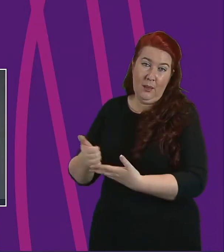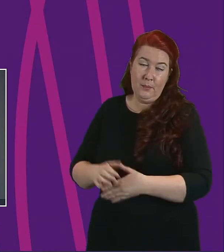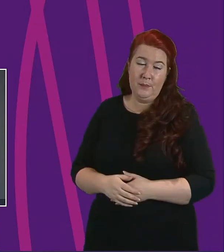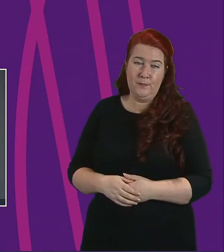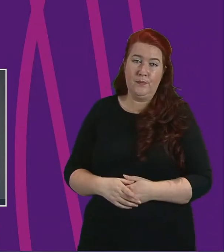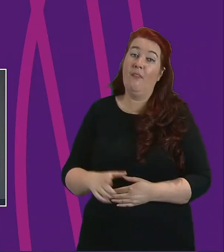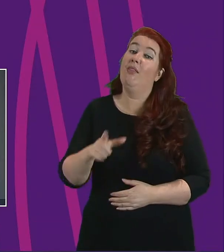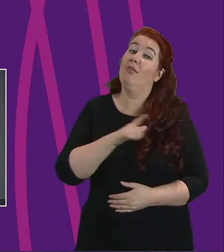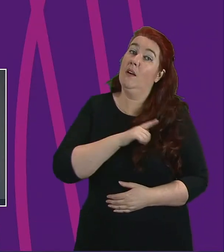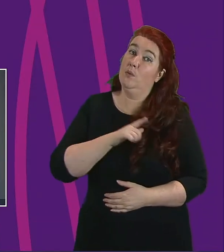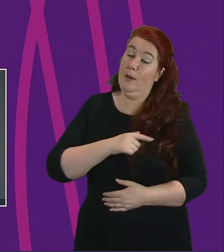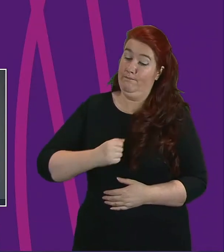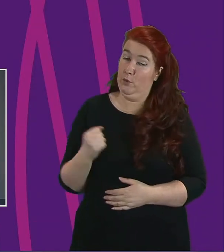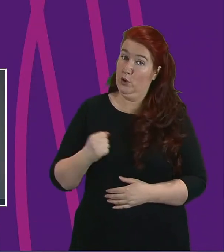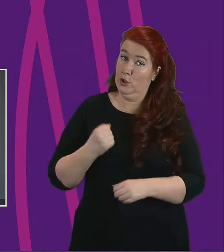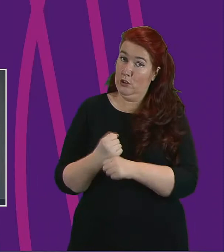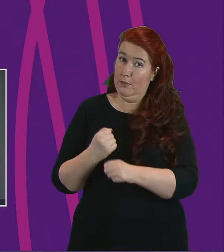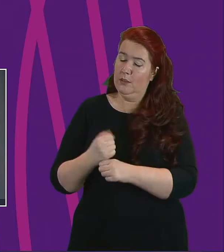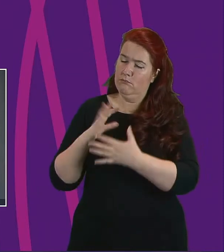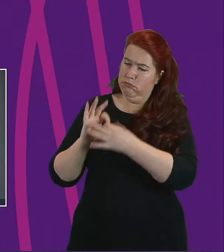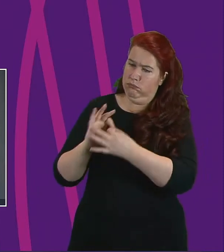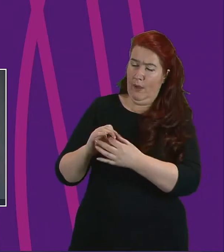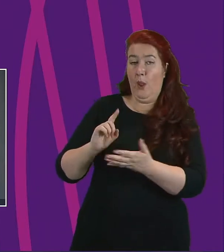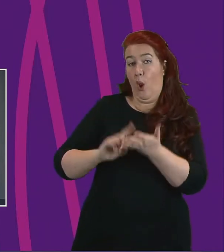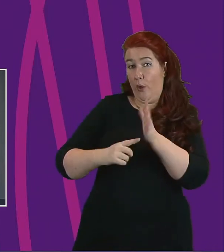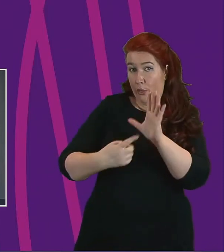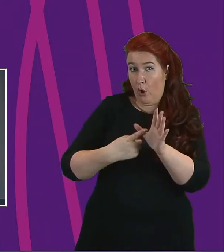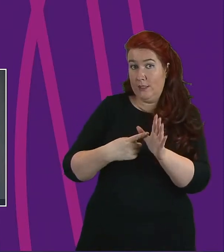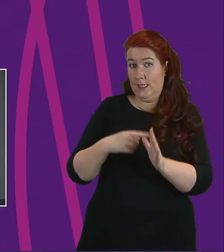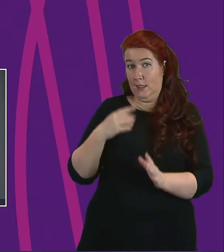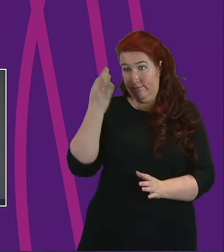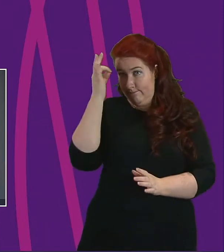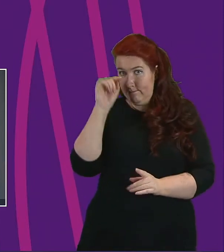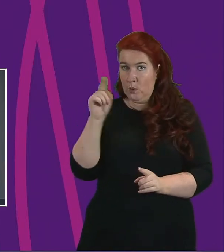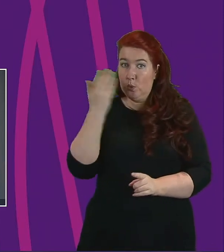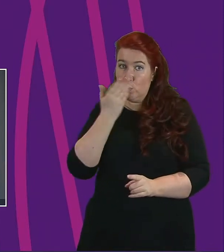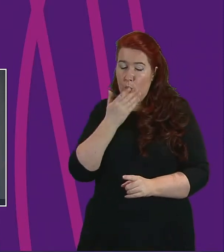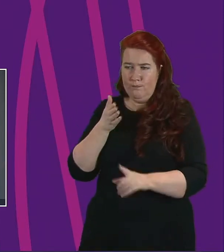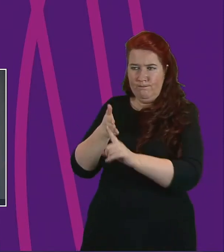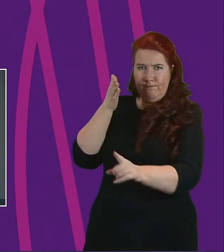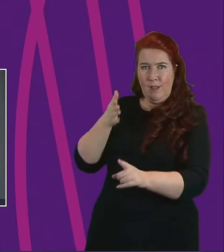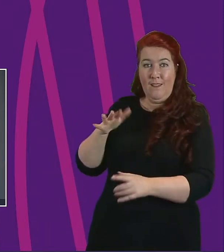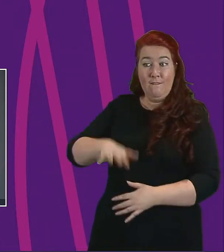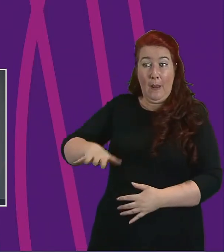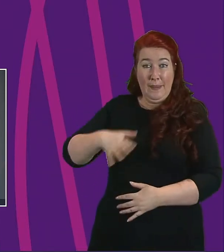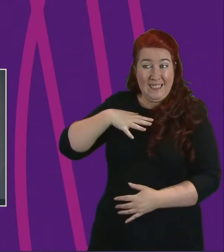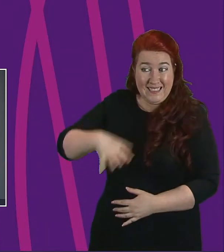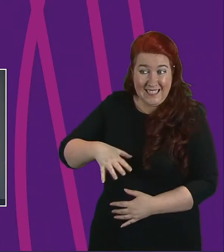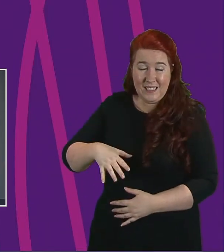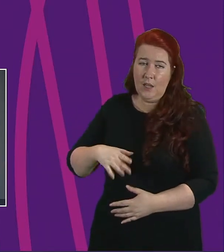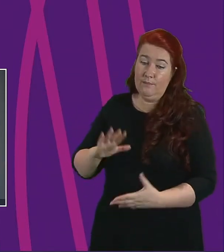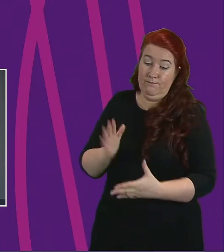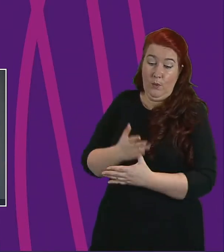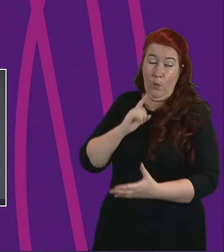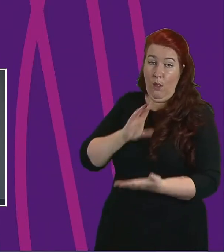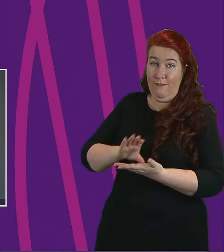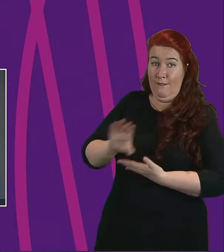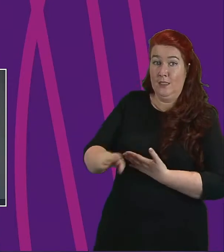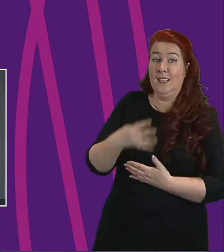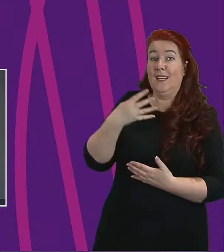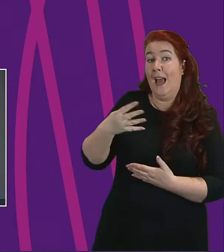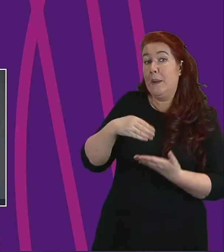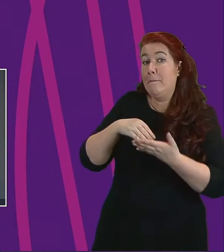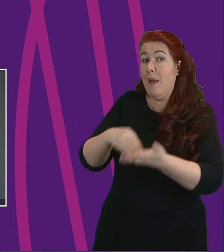Government is working with local authorities and schools to identify families in need and are initially investing £9 million to